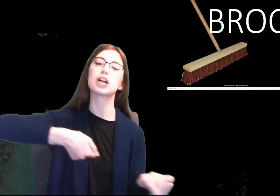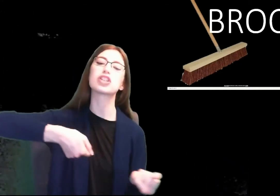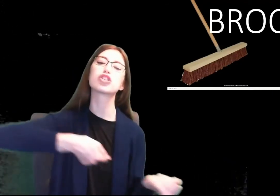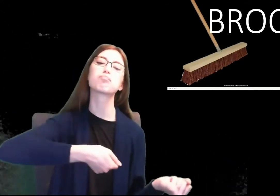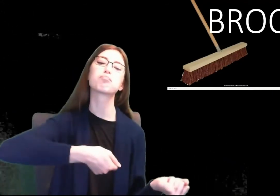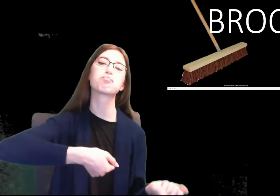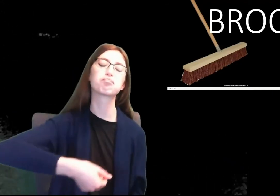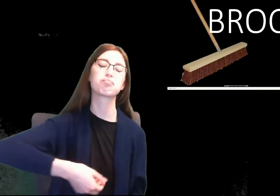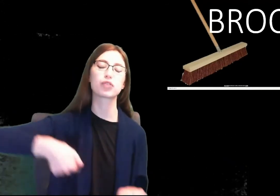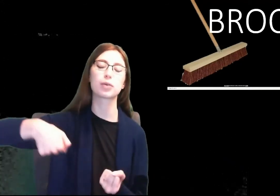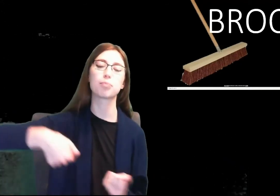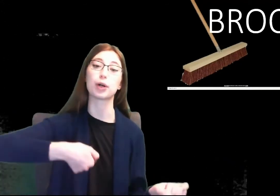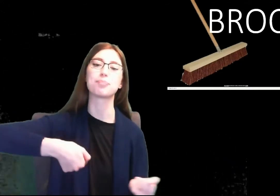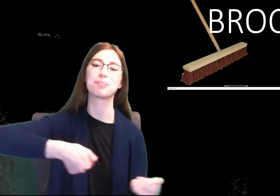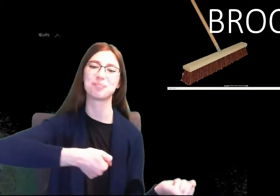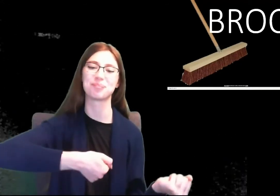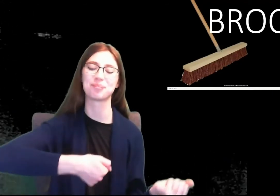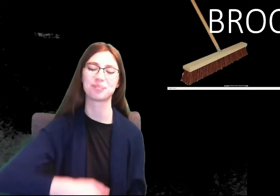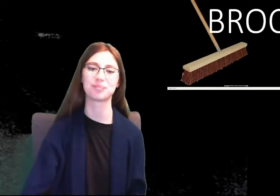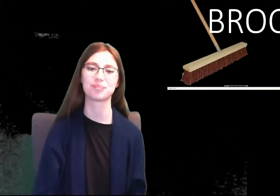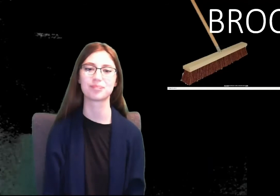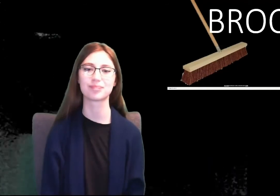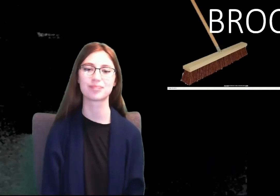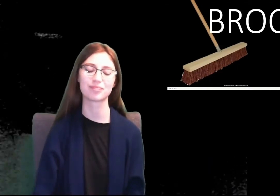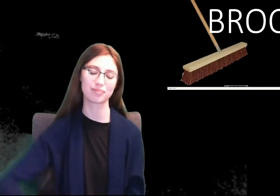brush. Broom.